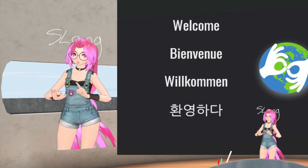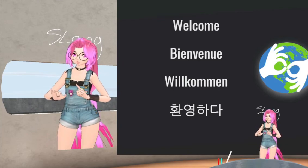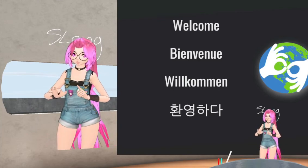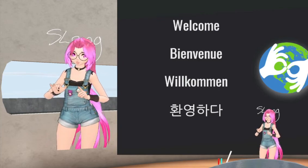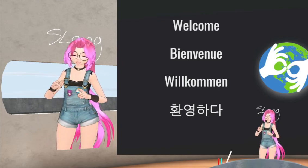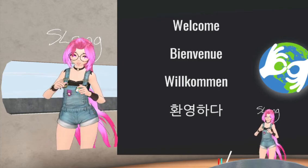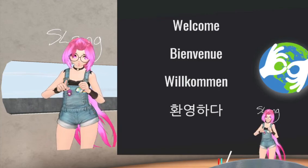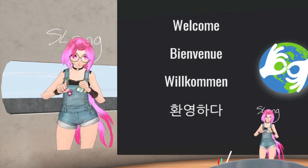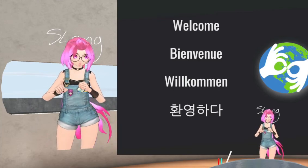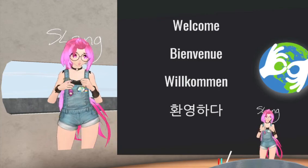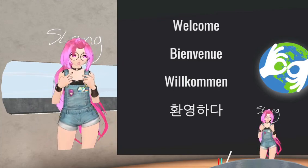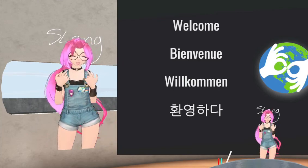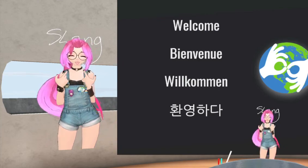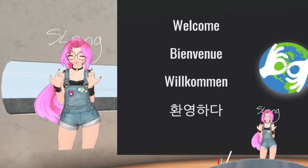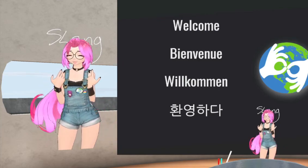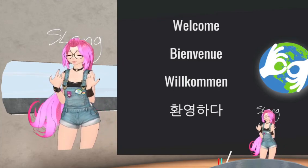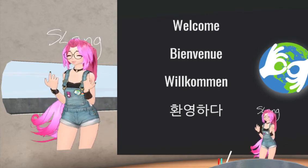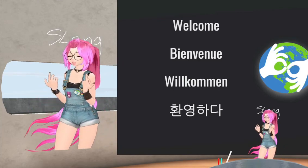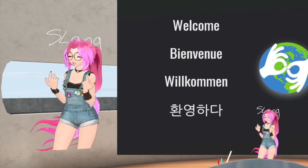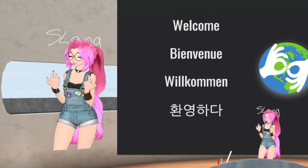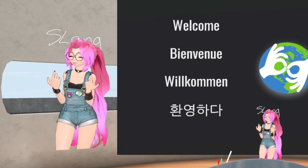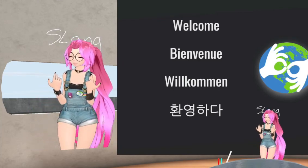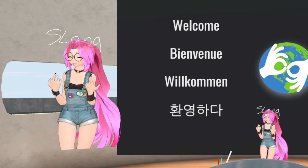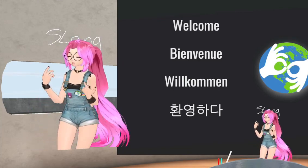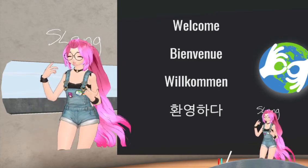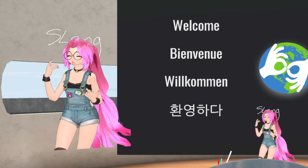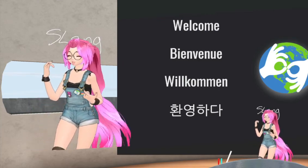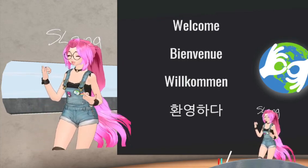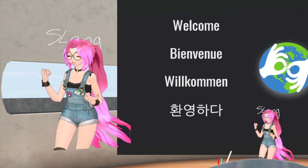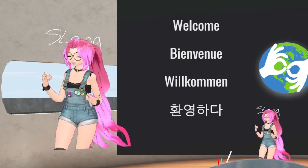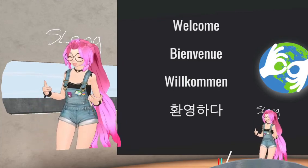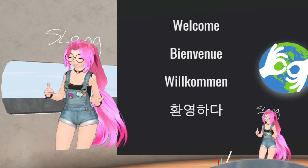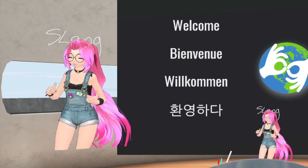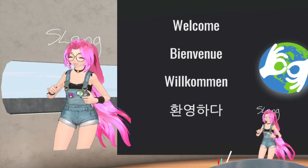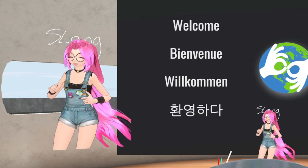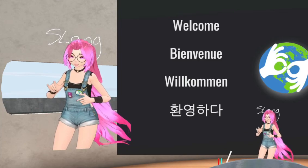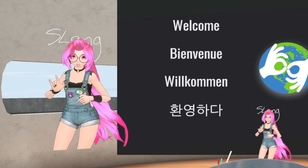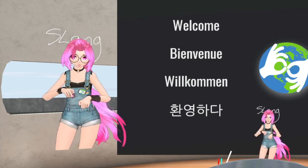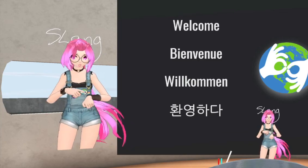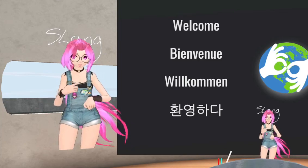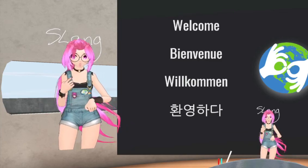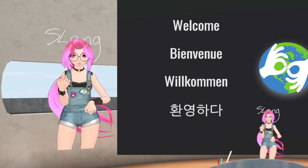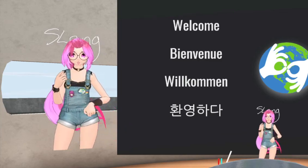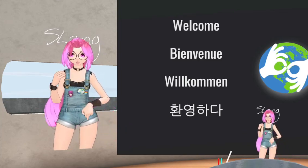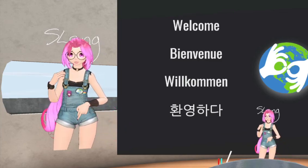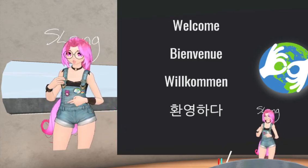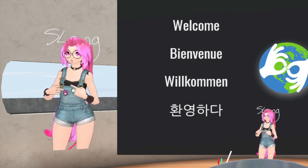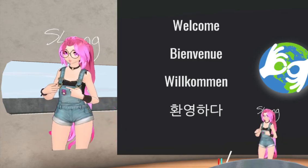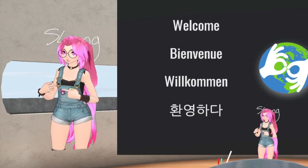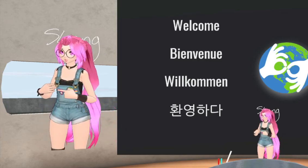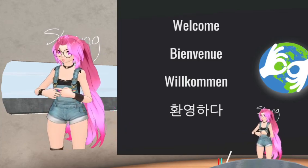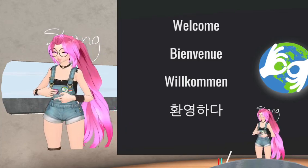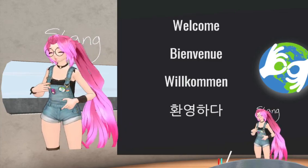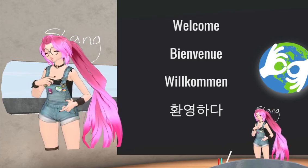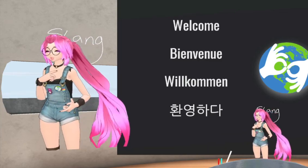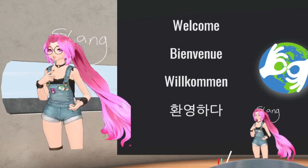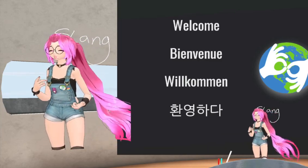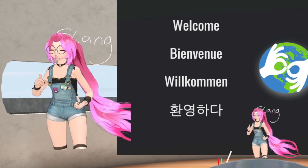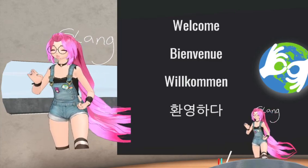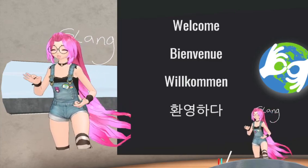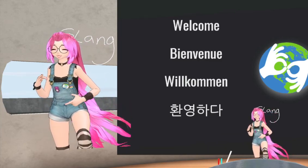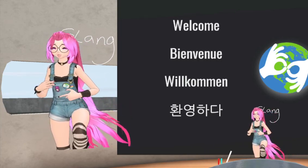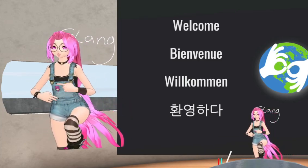would be like drag on. If you ever heard that, it's like, oh, it's just dragging on. It's dragging on. It just won't stop. It's dragging.